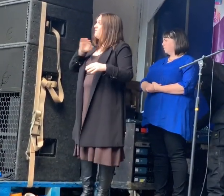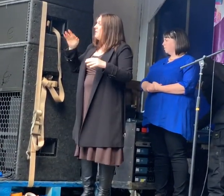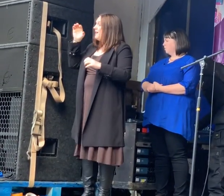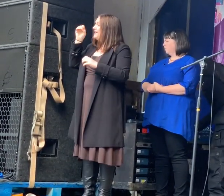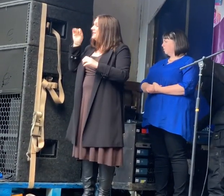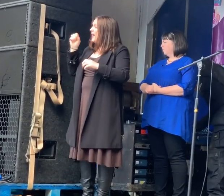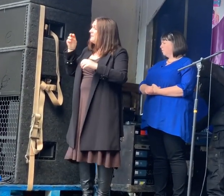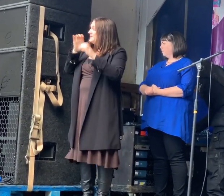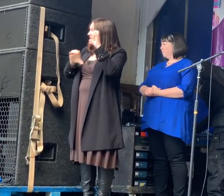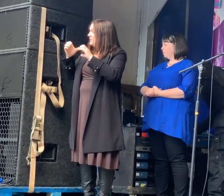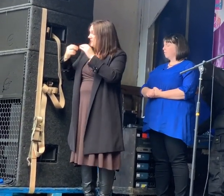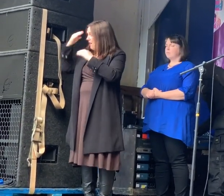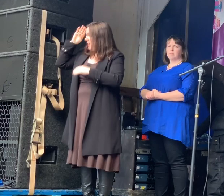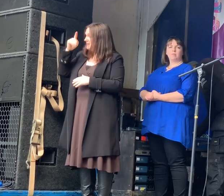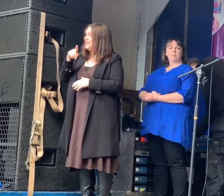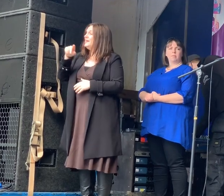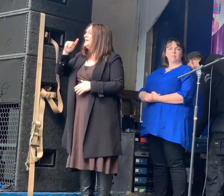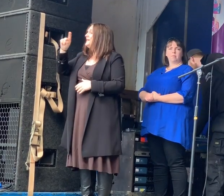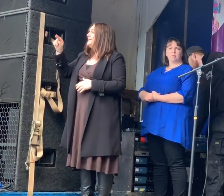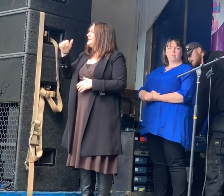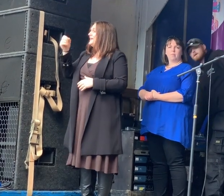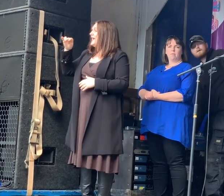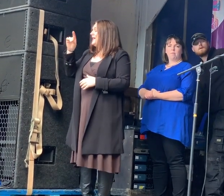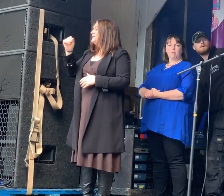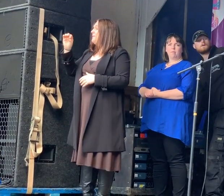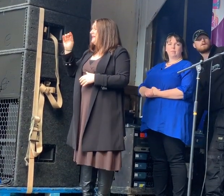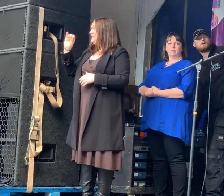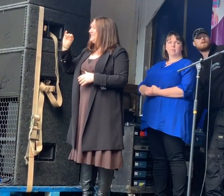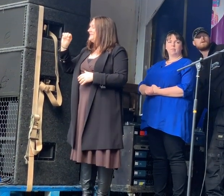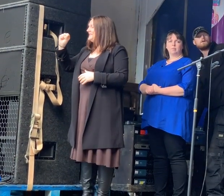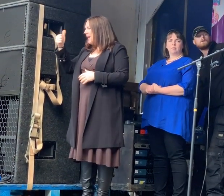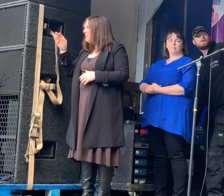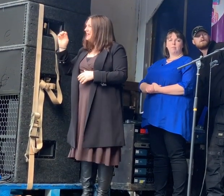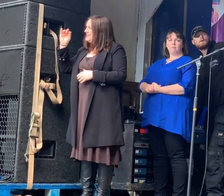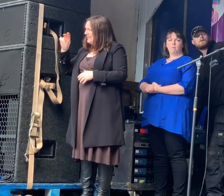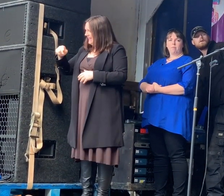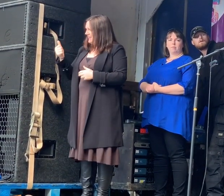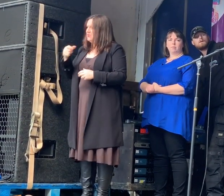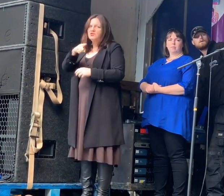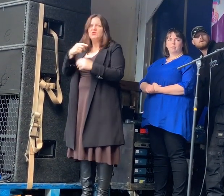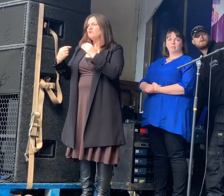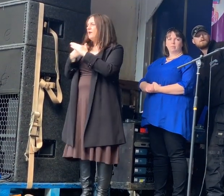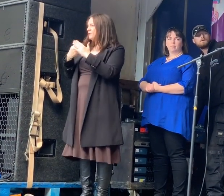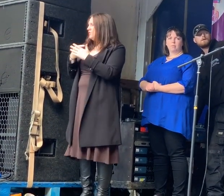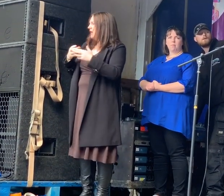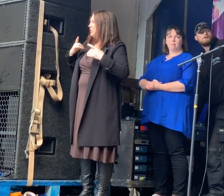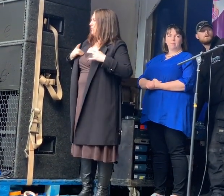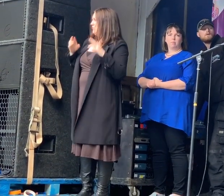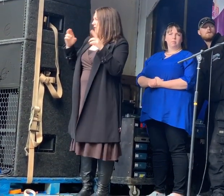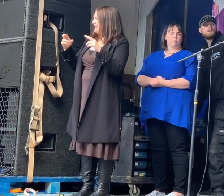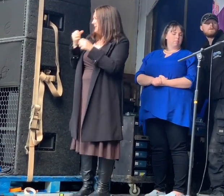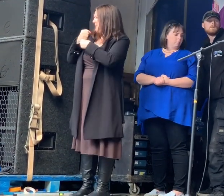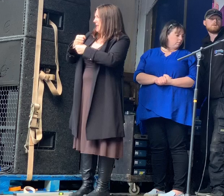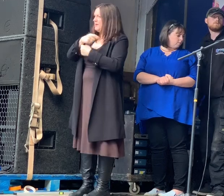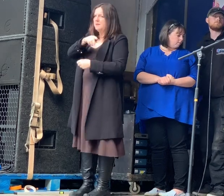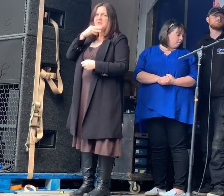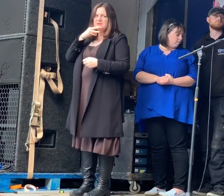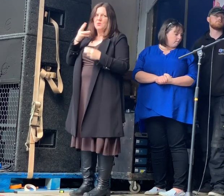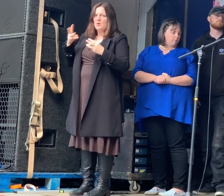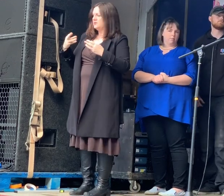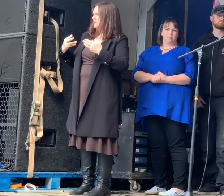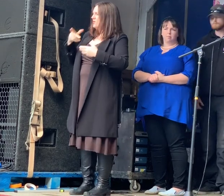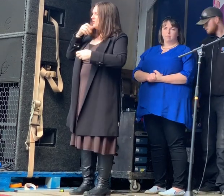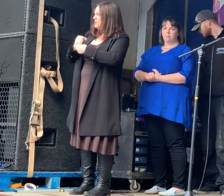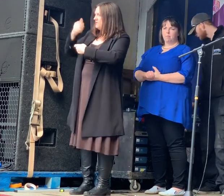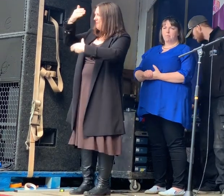Ireland, we have Zibindi, who's a refugee and human rights campaigner. She works to spread the message about the barriers to bodily autonomy caused